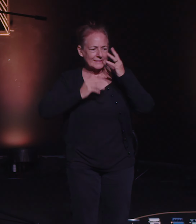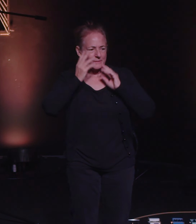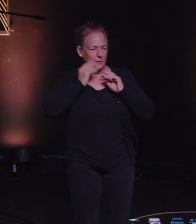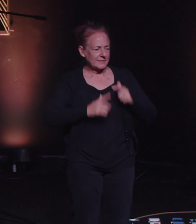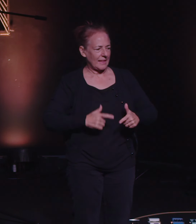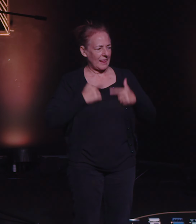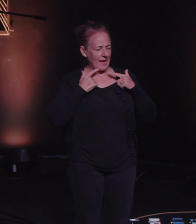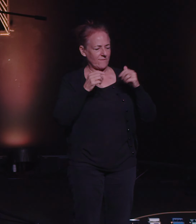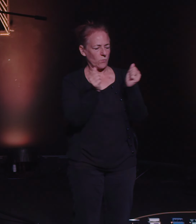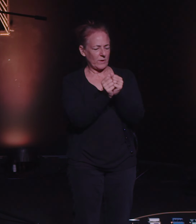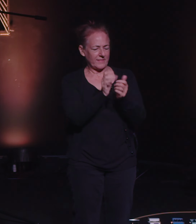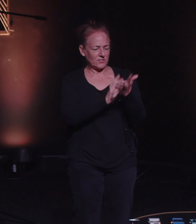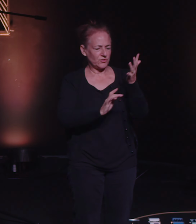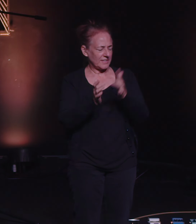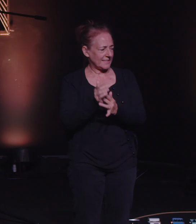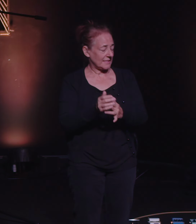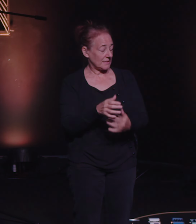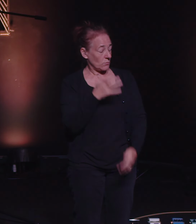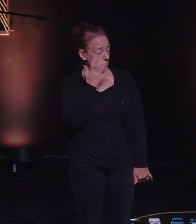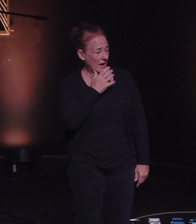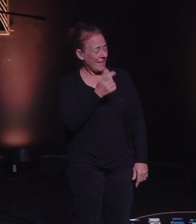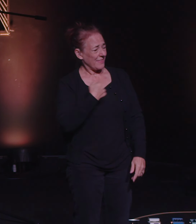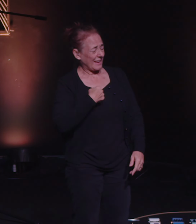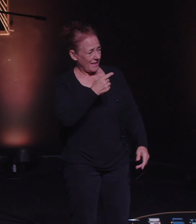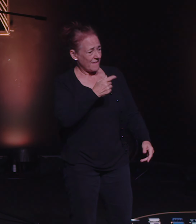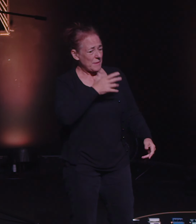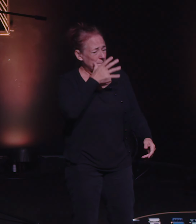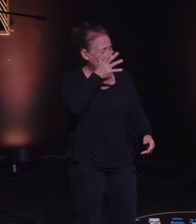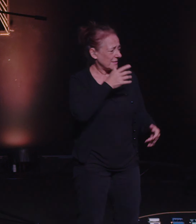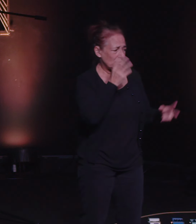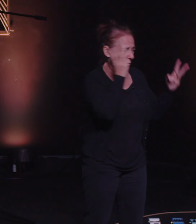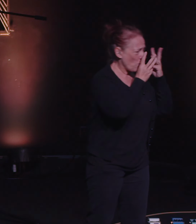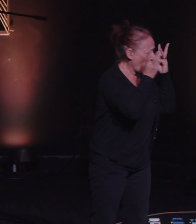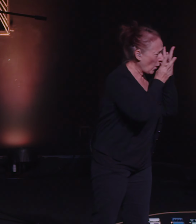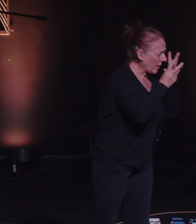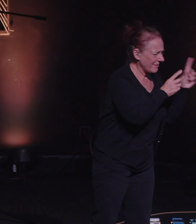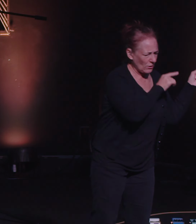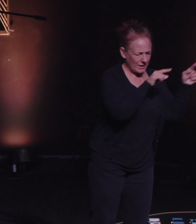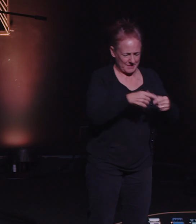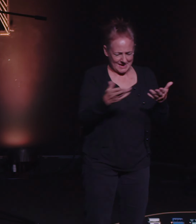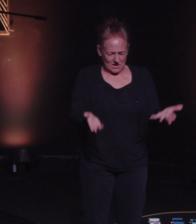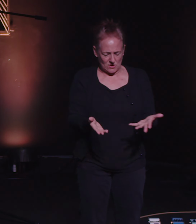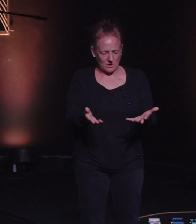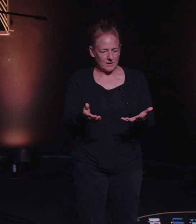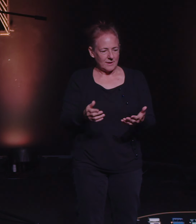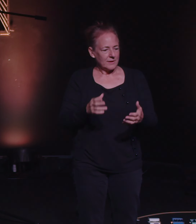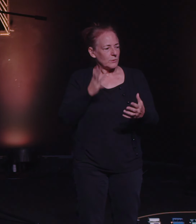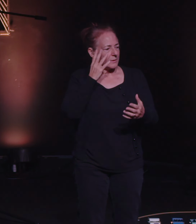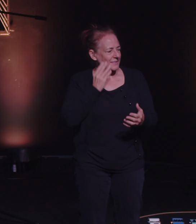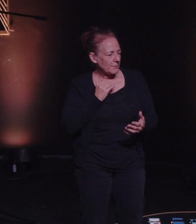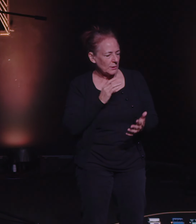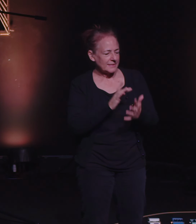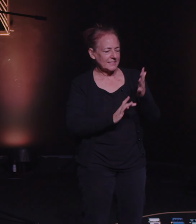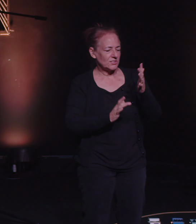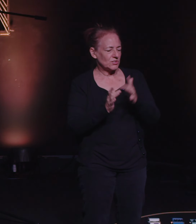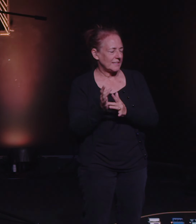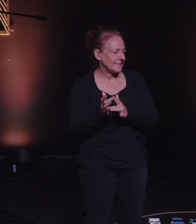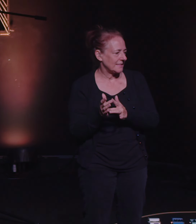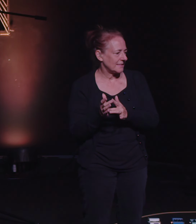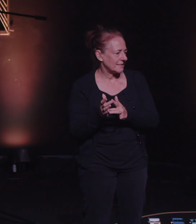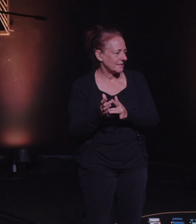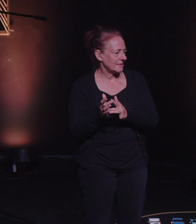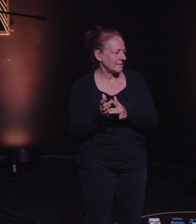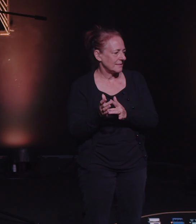a life with Jesus. That is huge, people. I hope that you understand that. When you're working security, you're making it safe so people can come in here